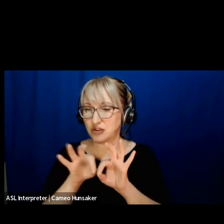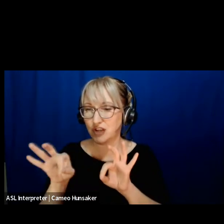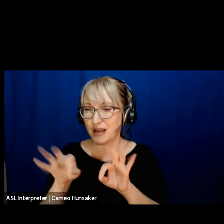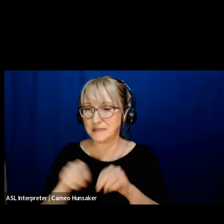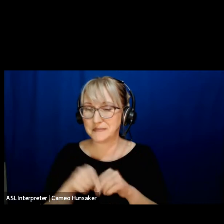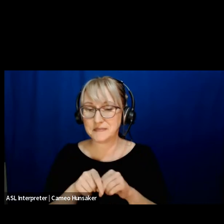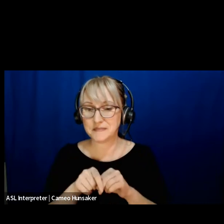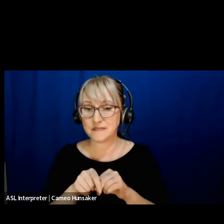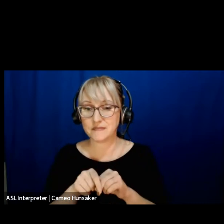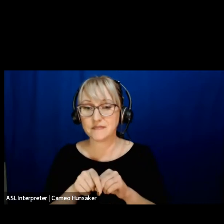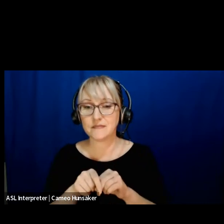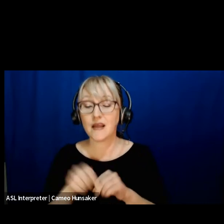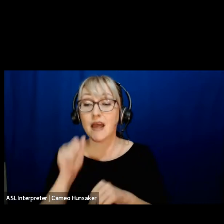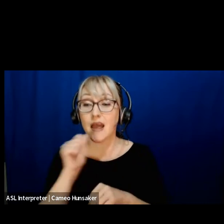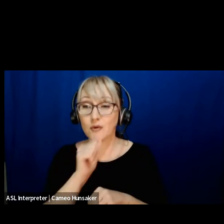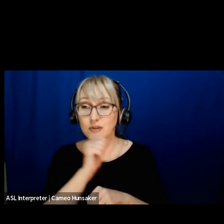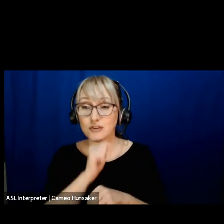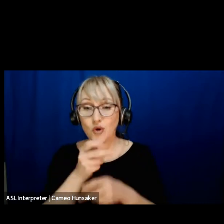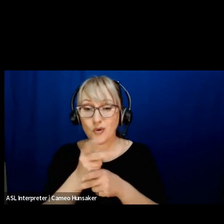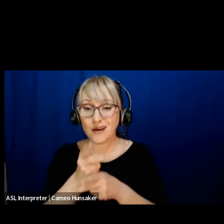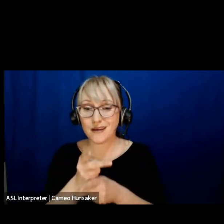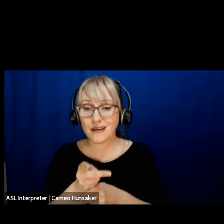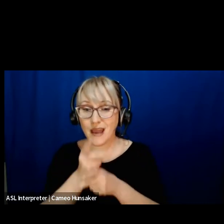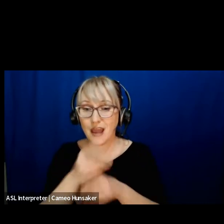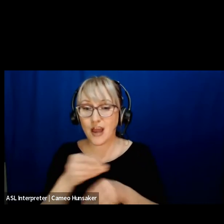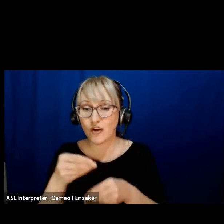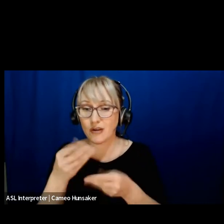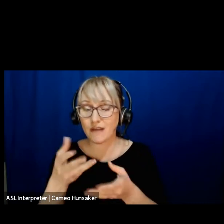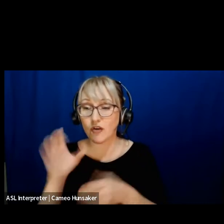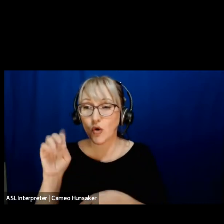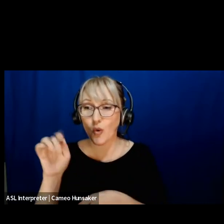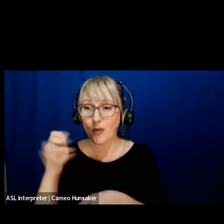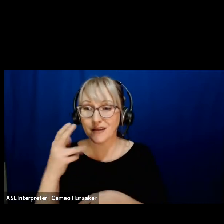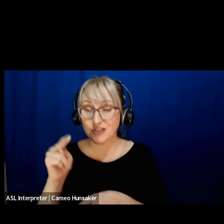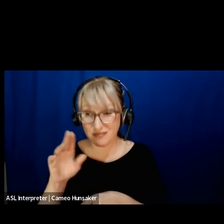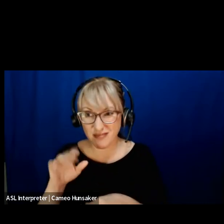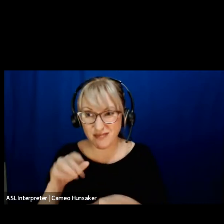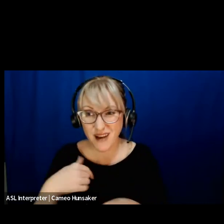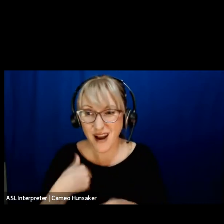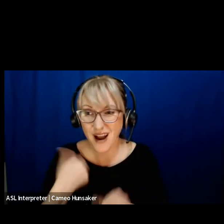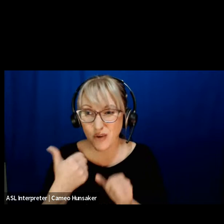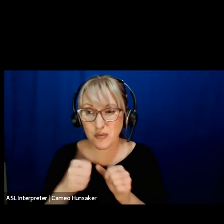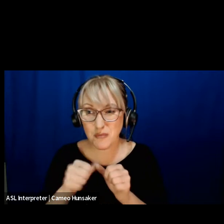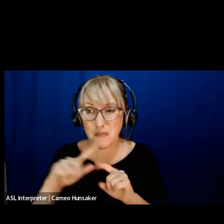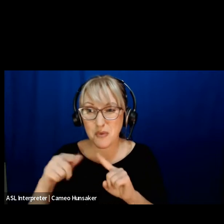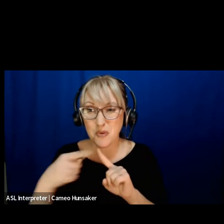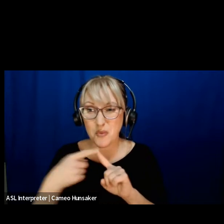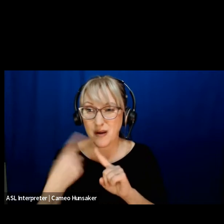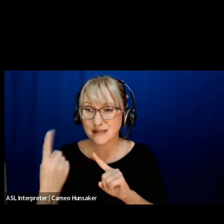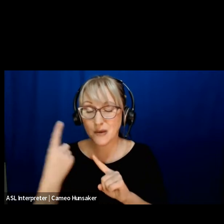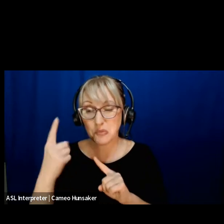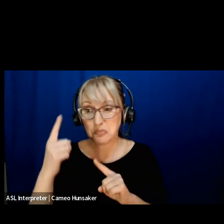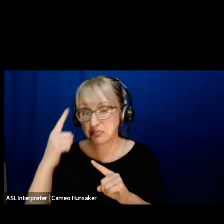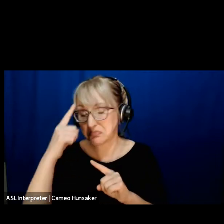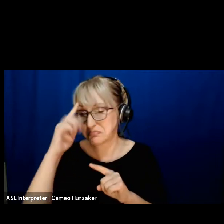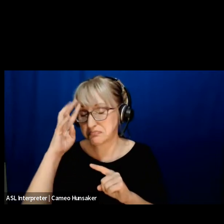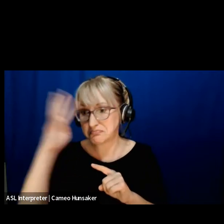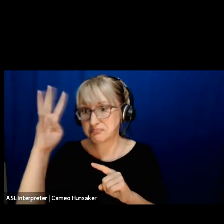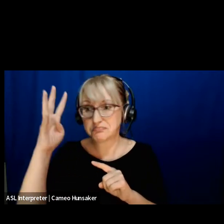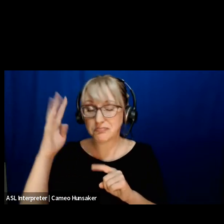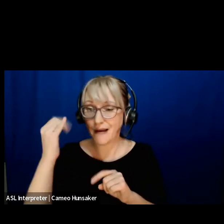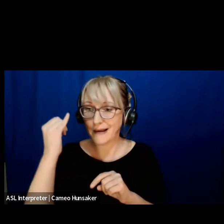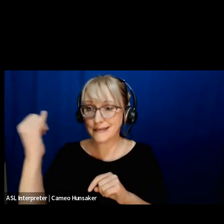Arizona Caregiver Coalition, I remember when it was just an idea. There was a beautiful, beautiful man named